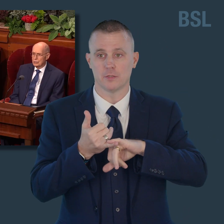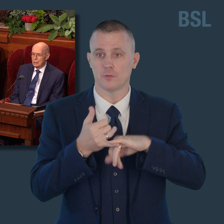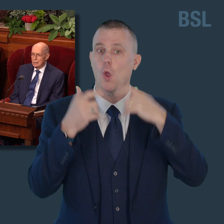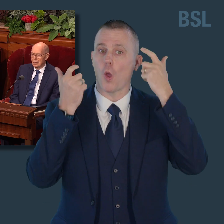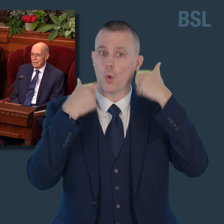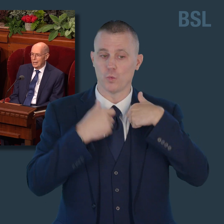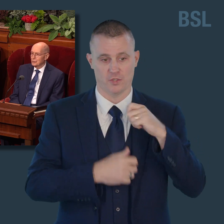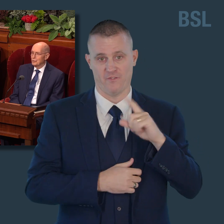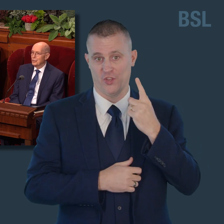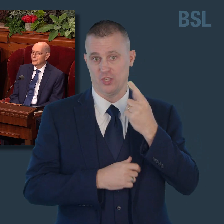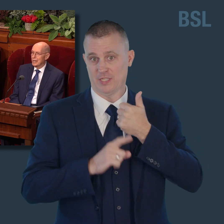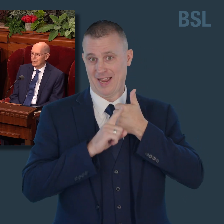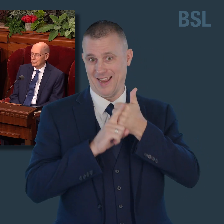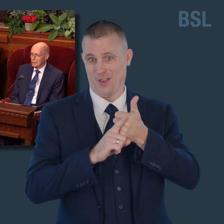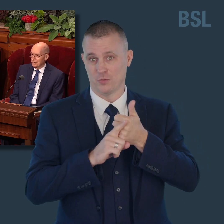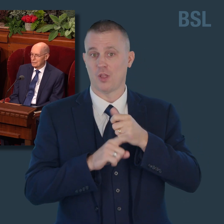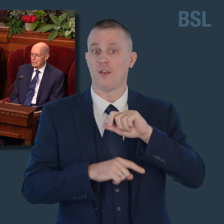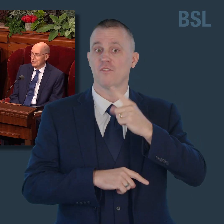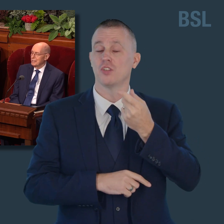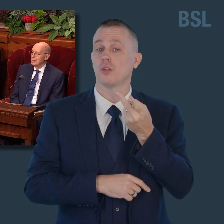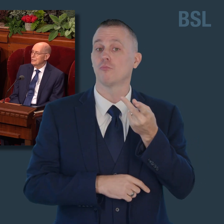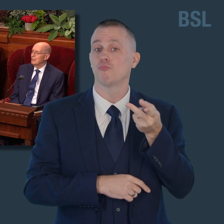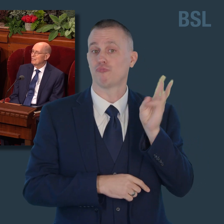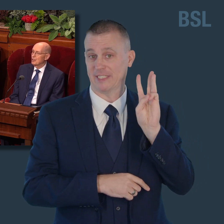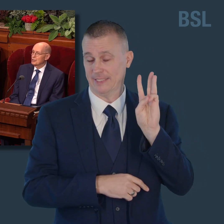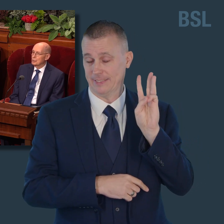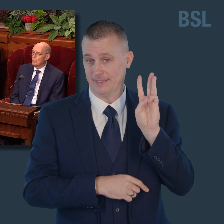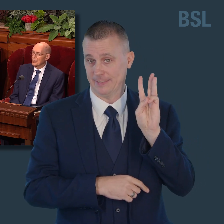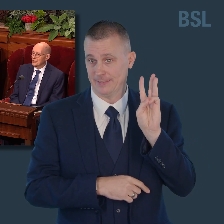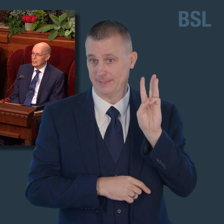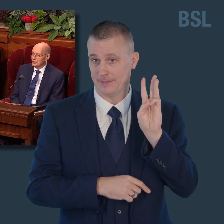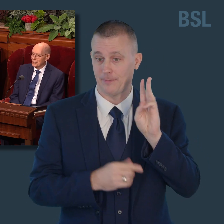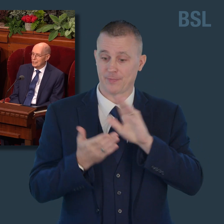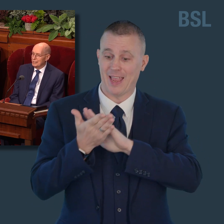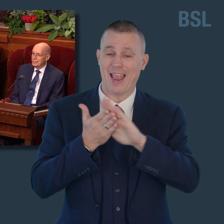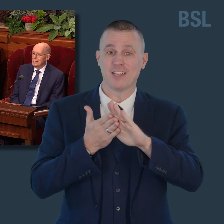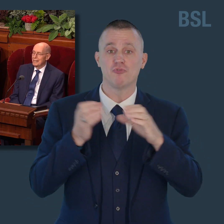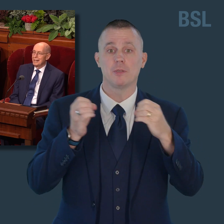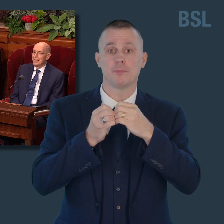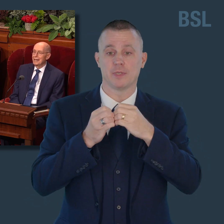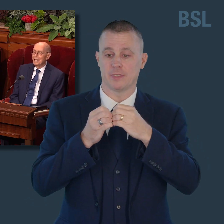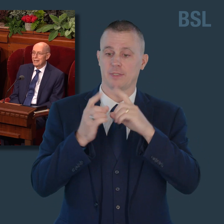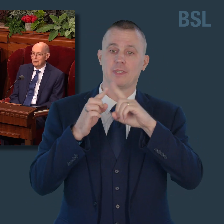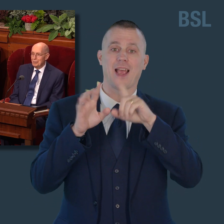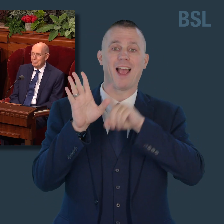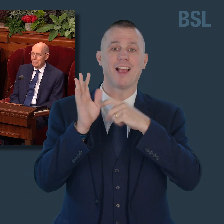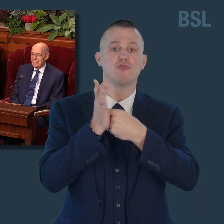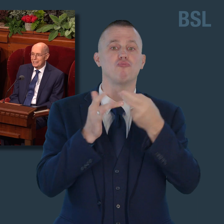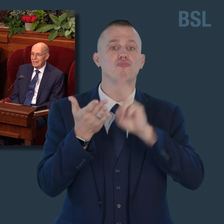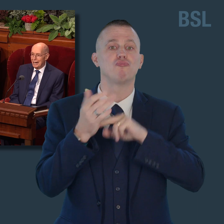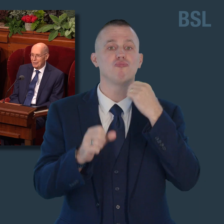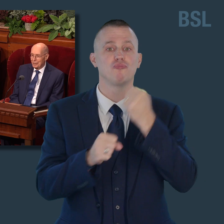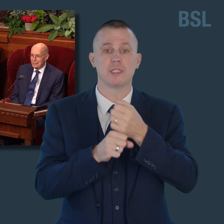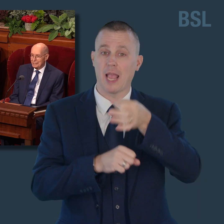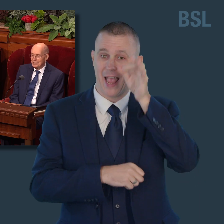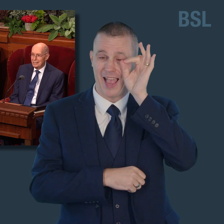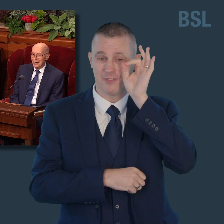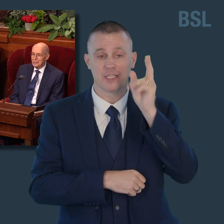as First Counselor in the First Presidency, and Henry Bennion Eyring as